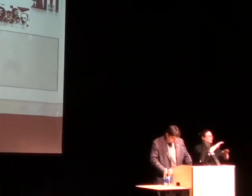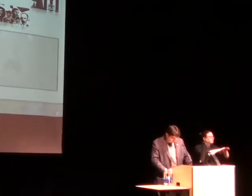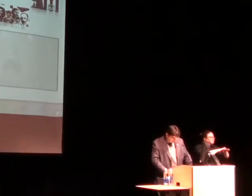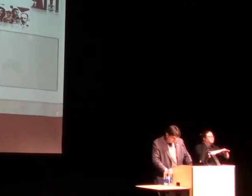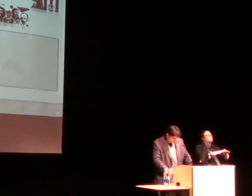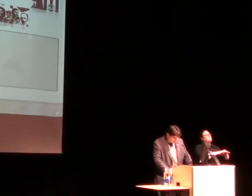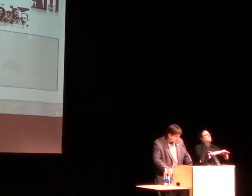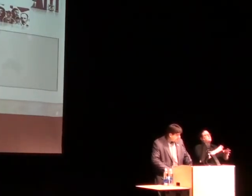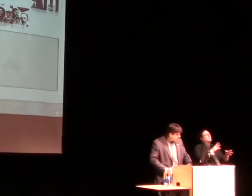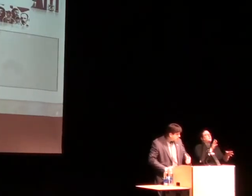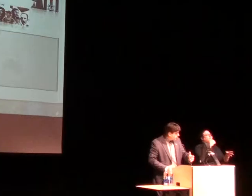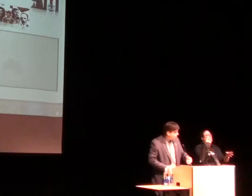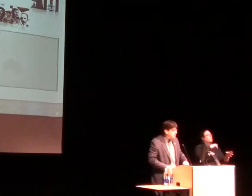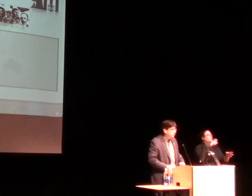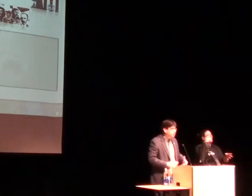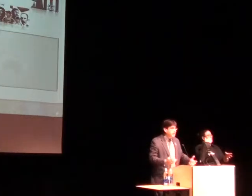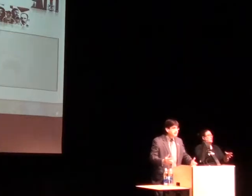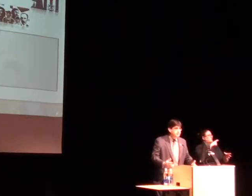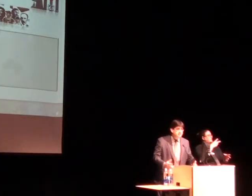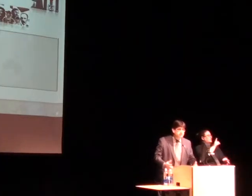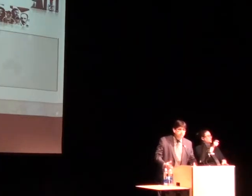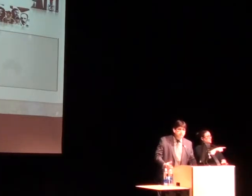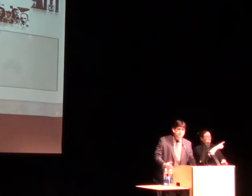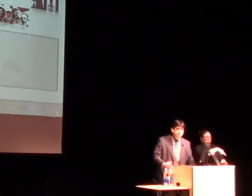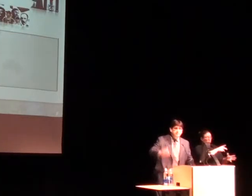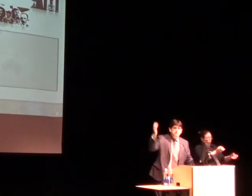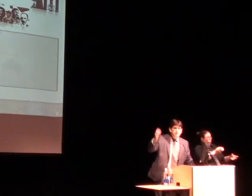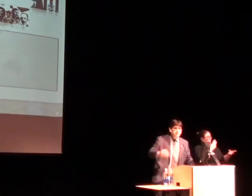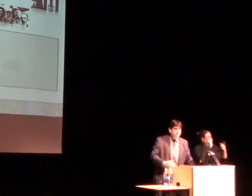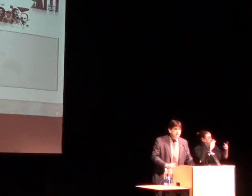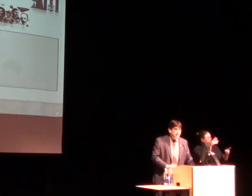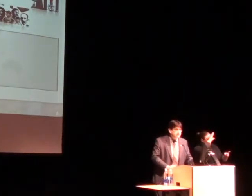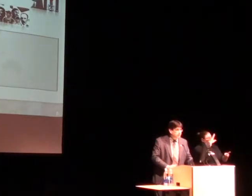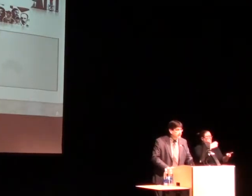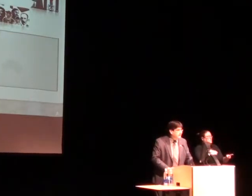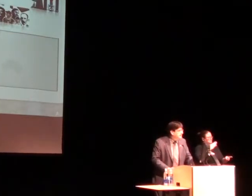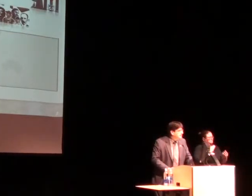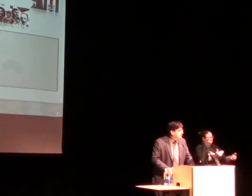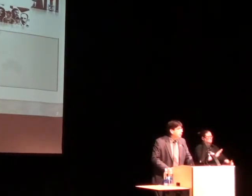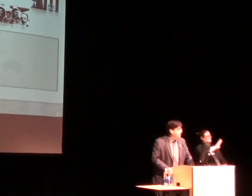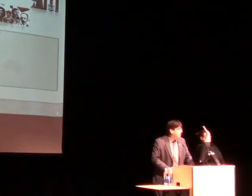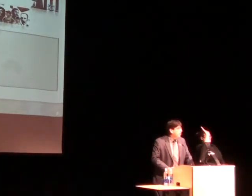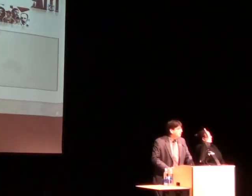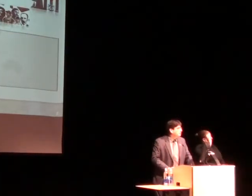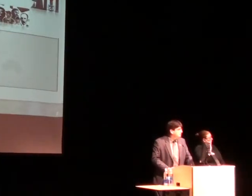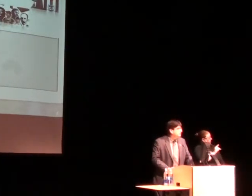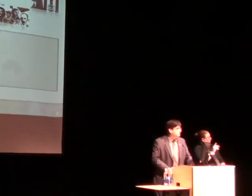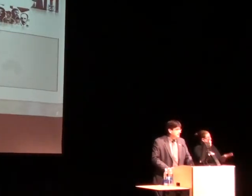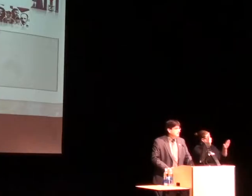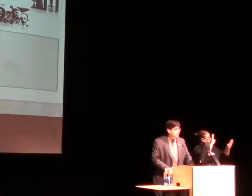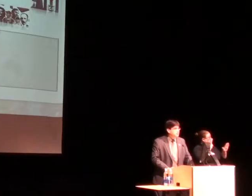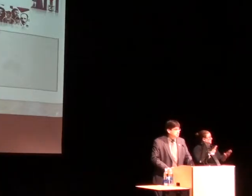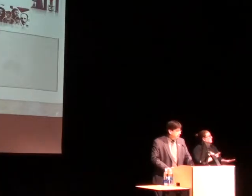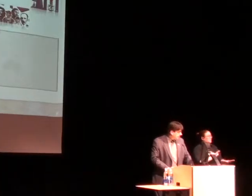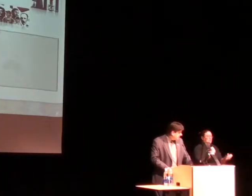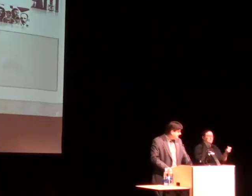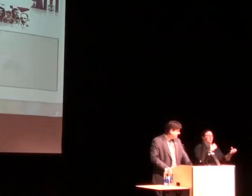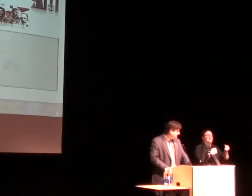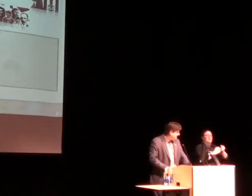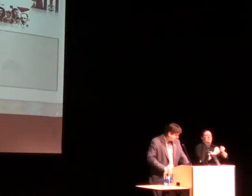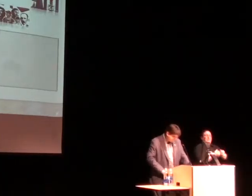Cuba. For that reason, I have the second question. Would you like to visit Cuba? Please raise your hand. Okay, wonderful. That is a lot of